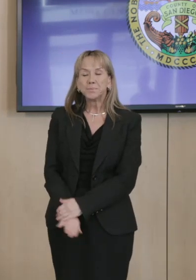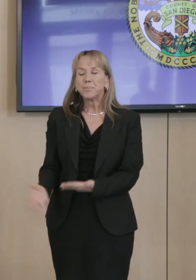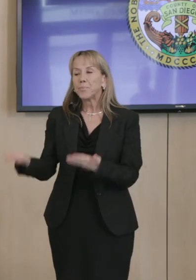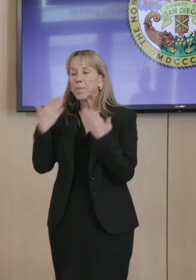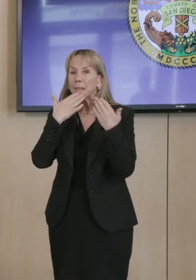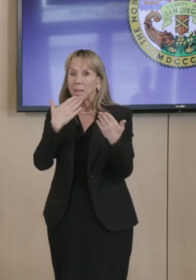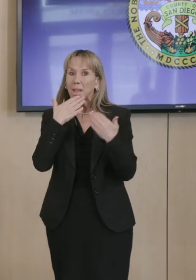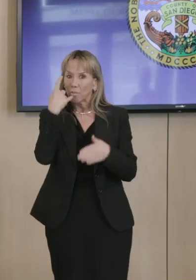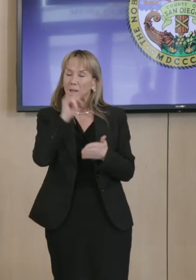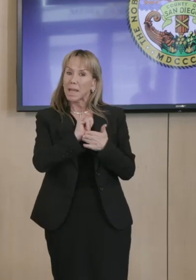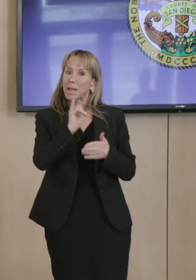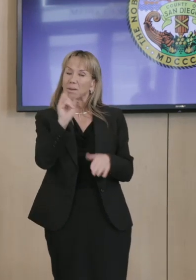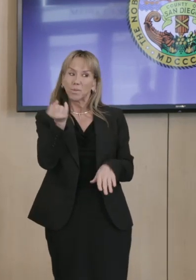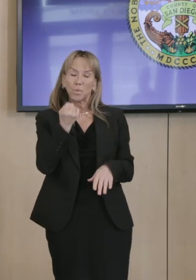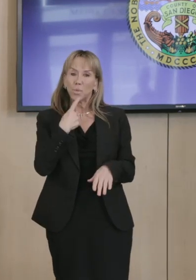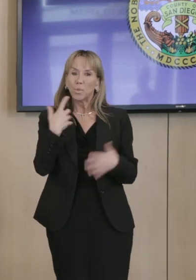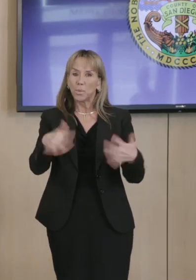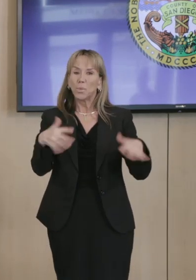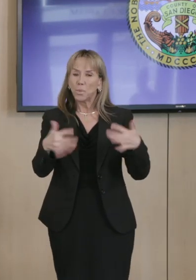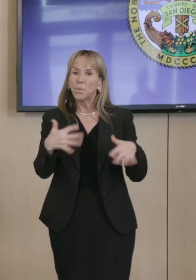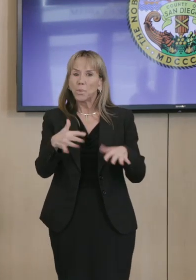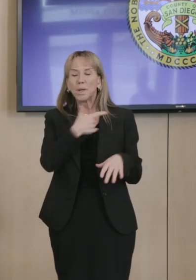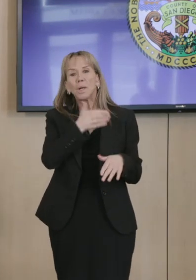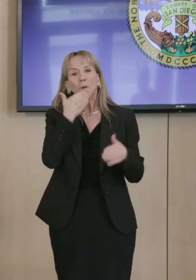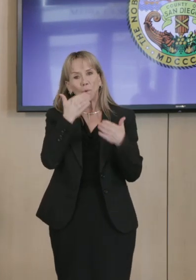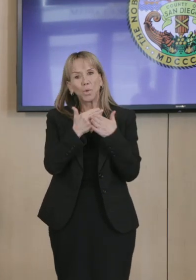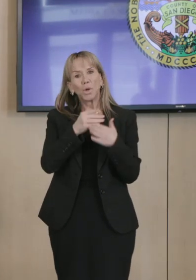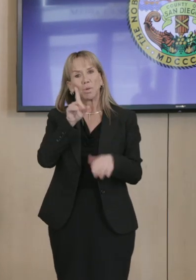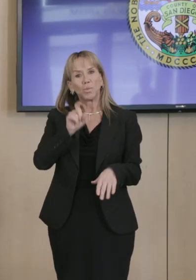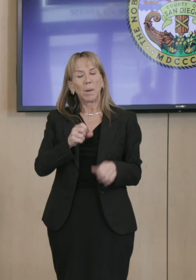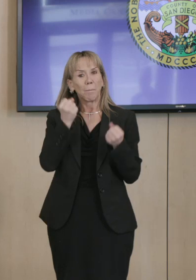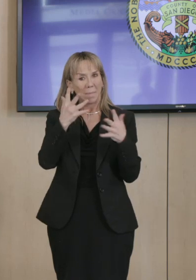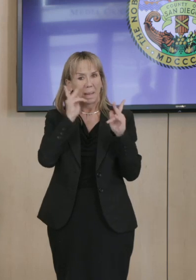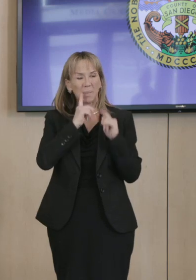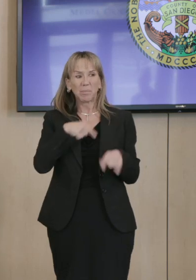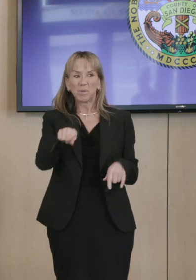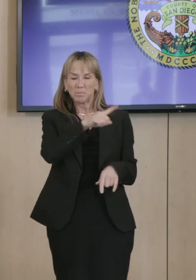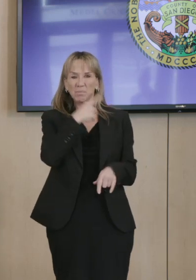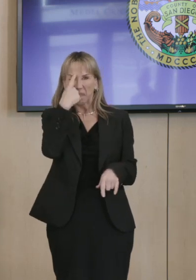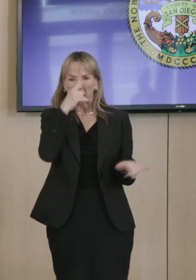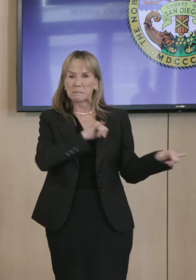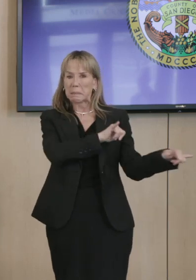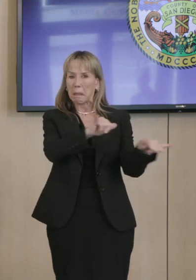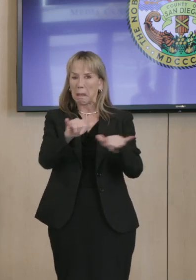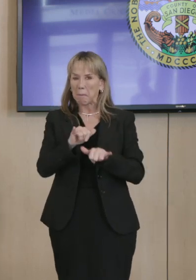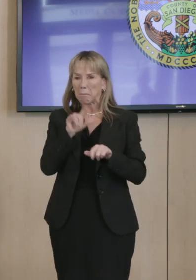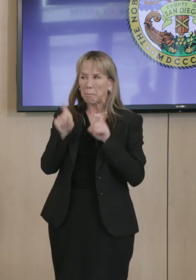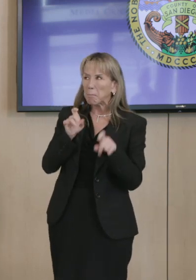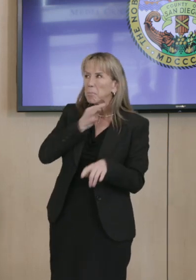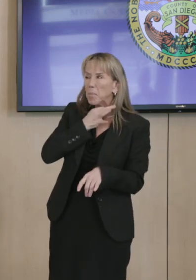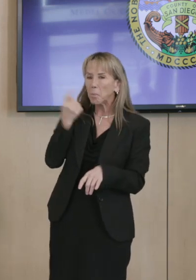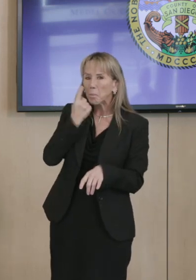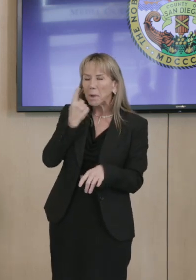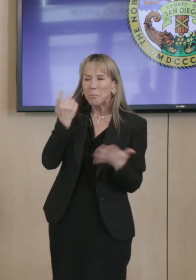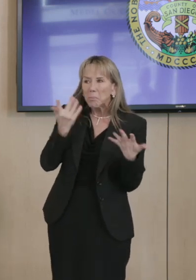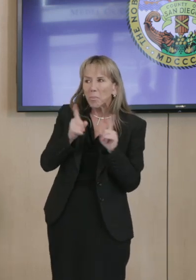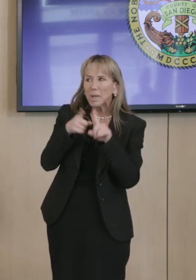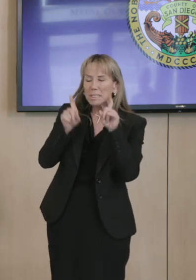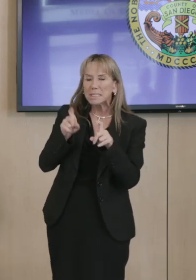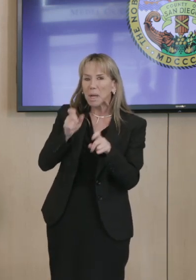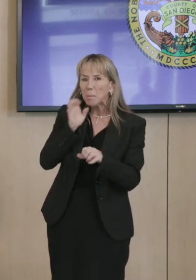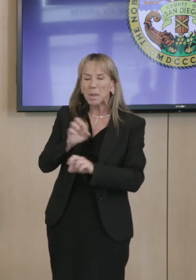Thank you very much for that question. That is really a question on everyone's mind. I can tell you that every health system in San Diego and